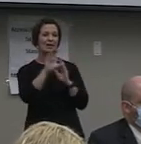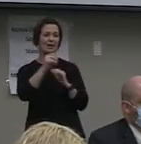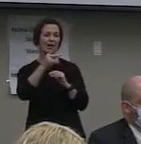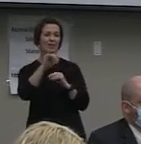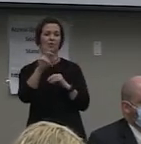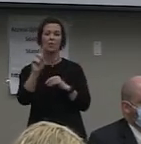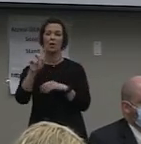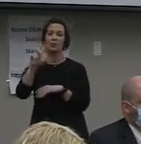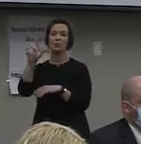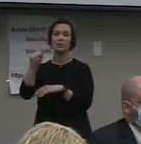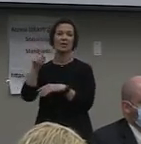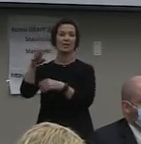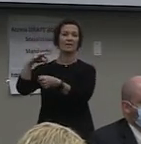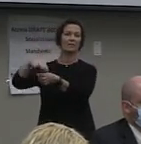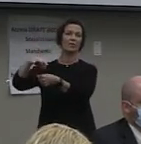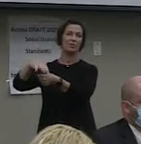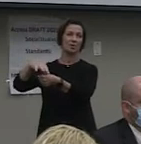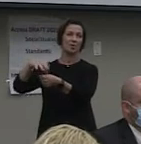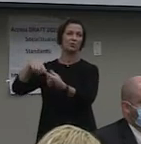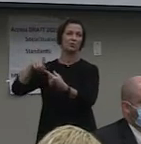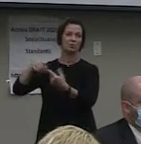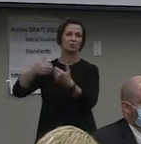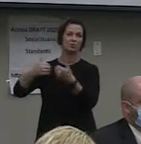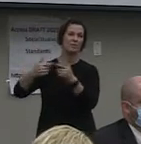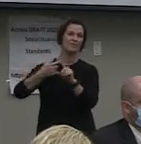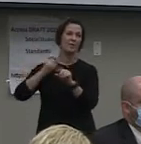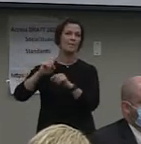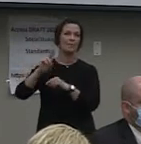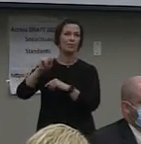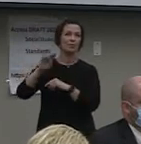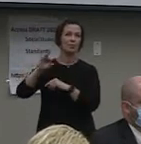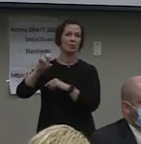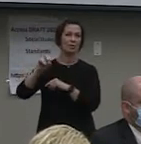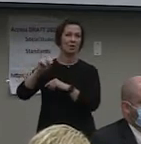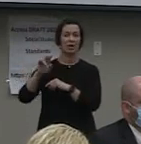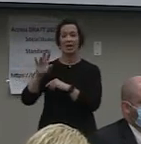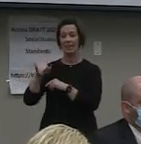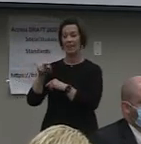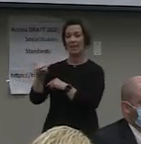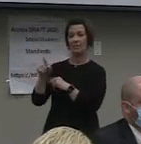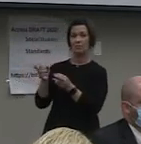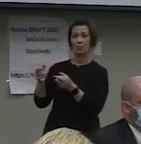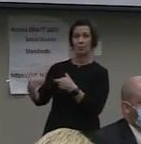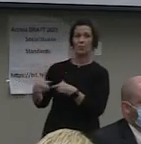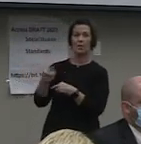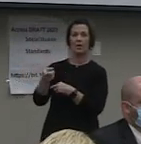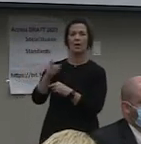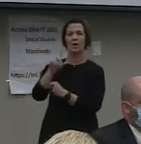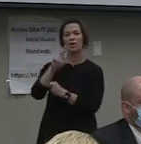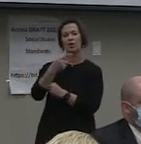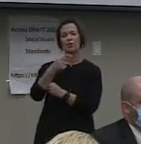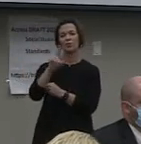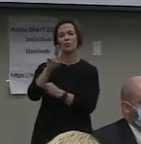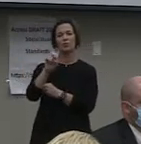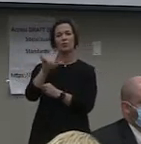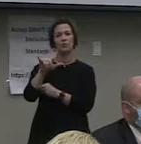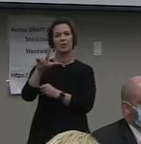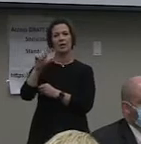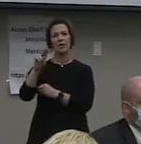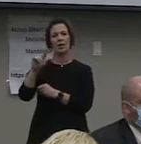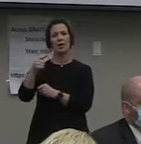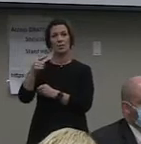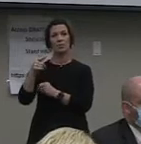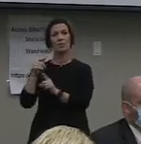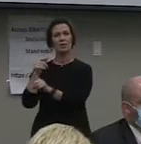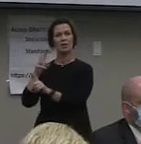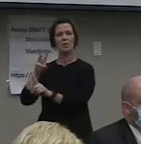Louisiana voted to secede from the Union. And it was in that same room that Huey Long was impeached. And I had